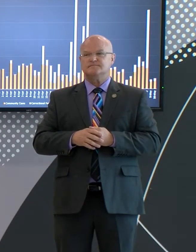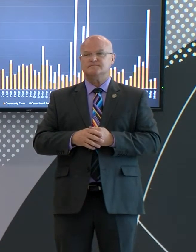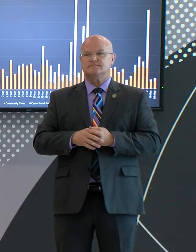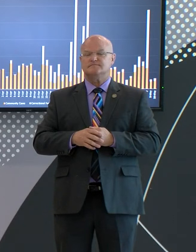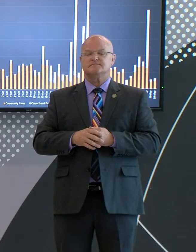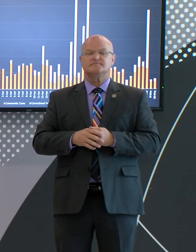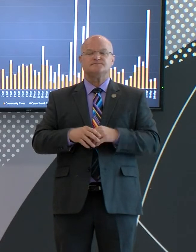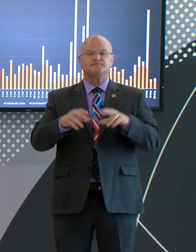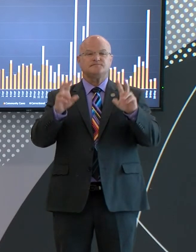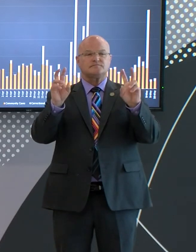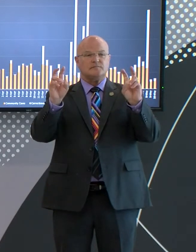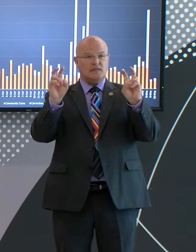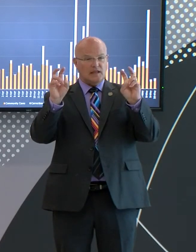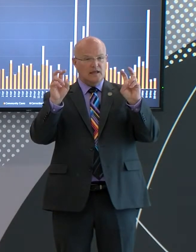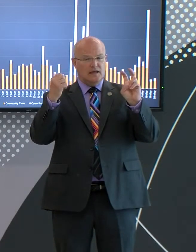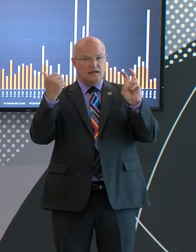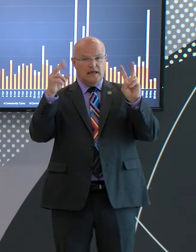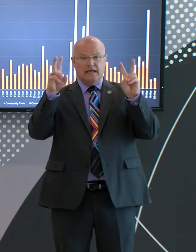In terms of